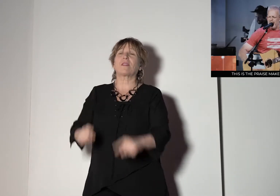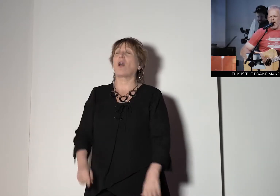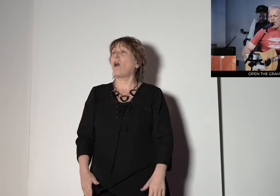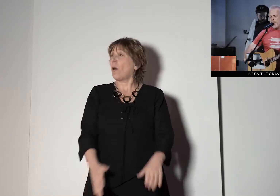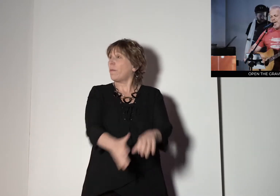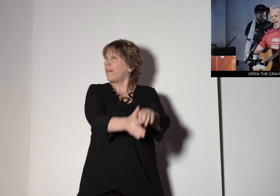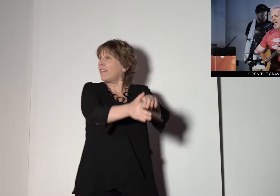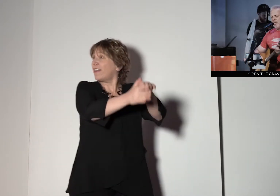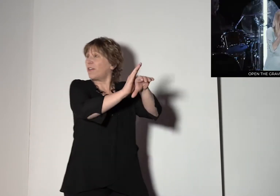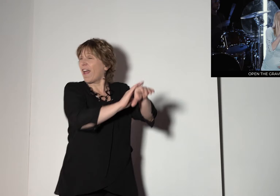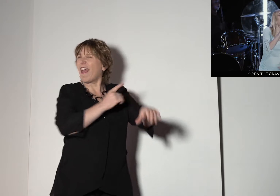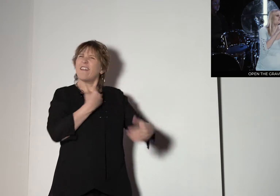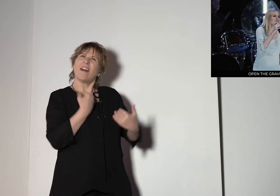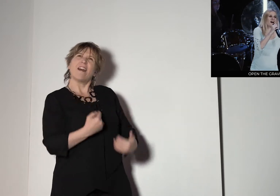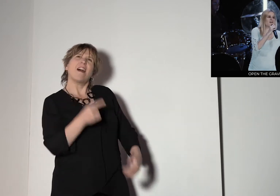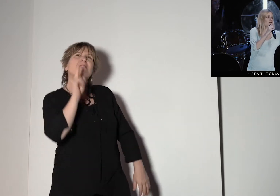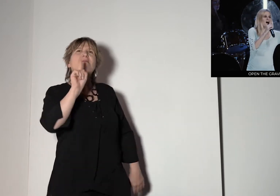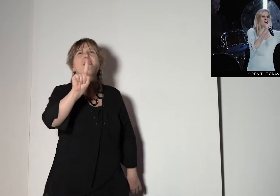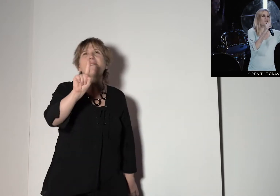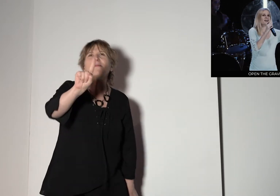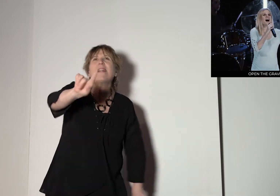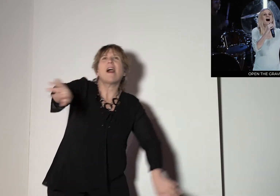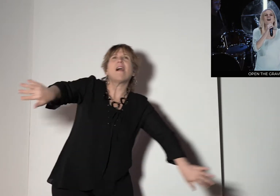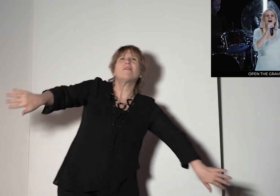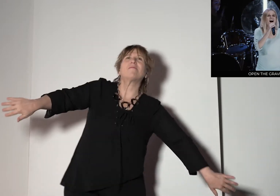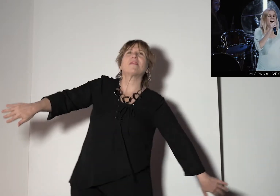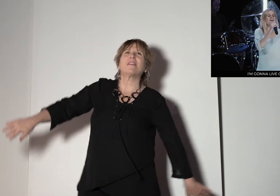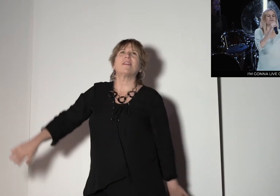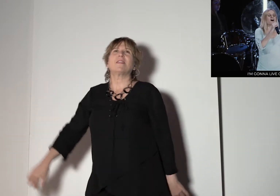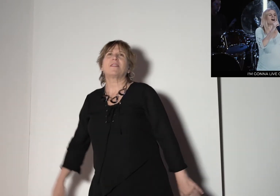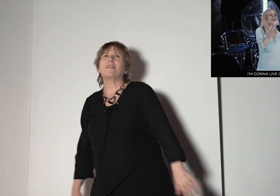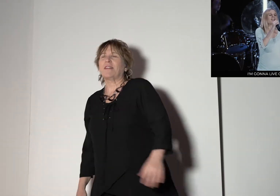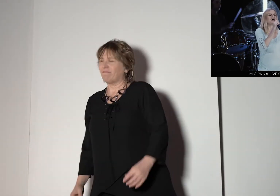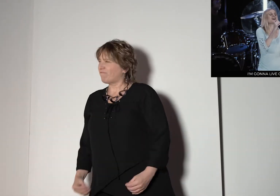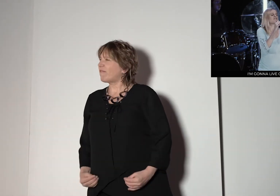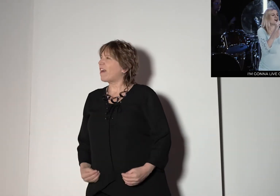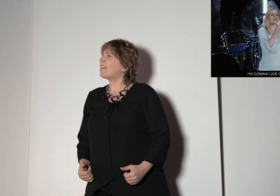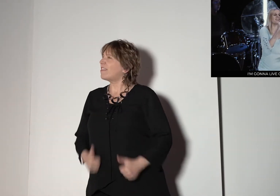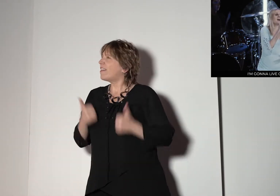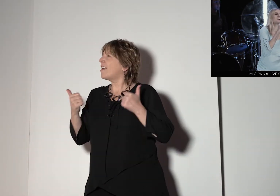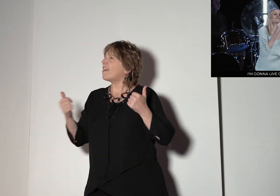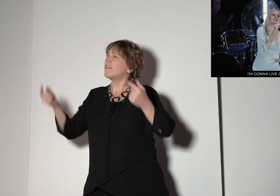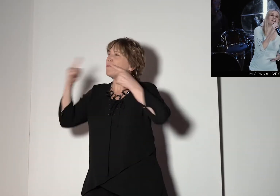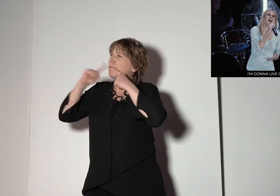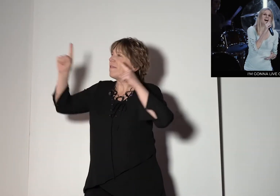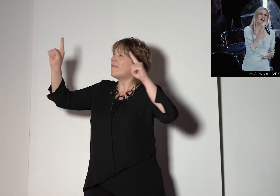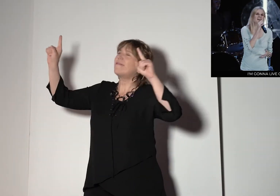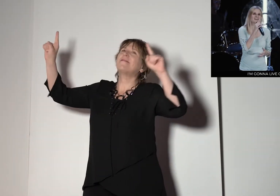Open the grave, I'm coming out. I'm gonna live again.